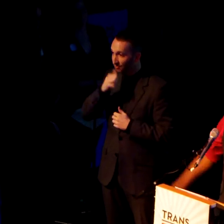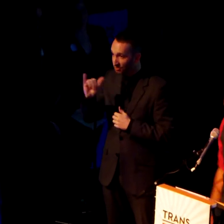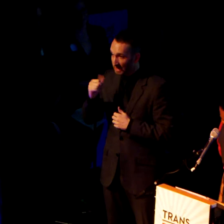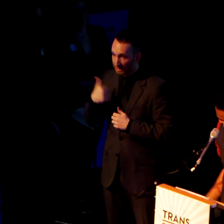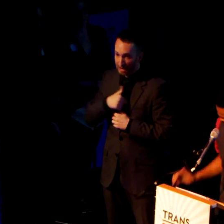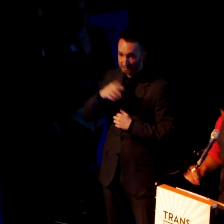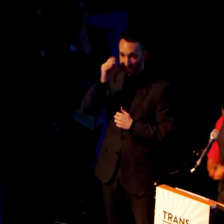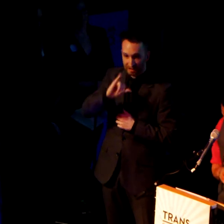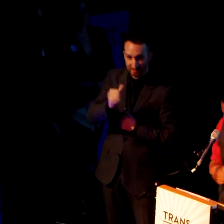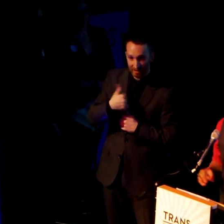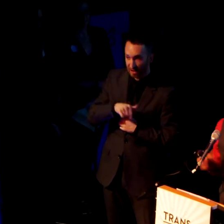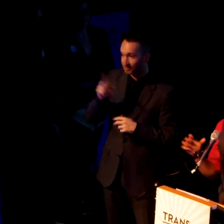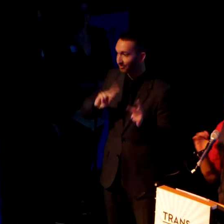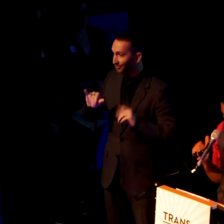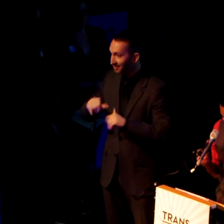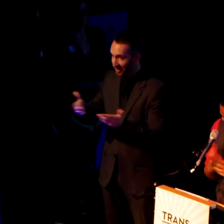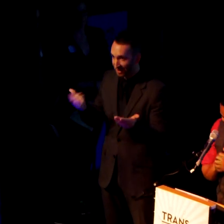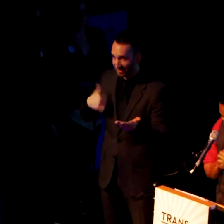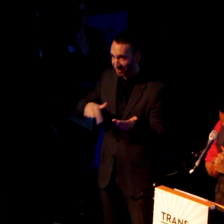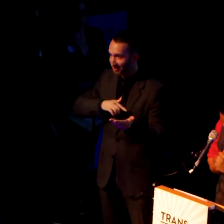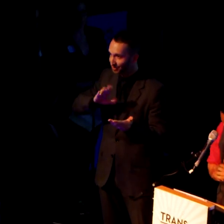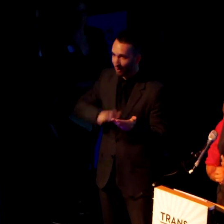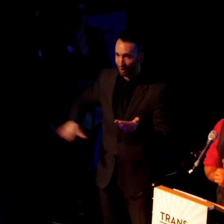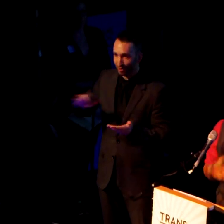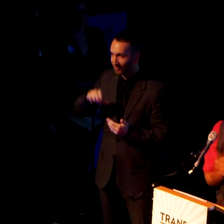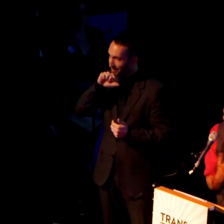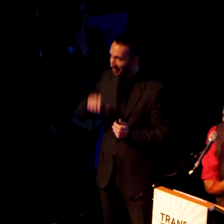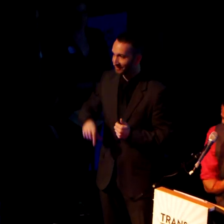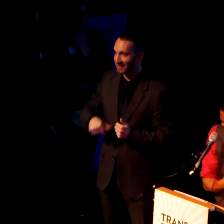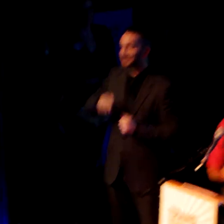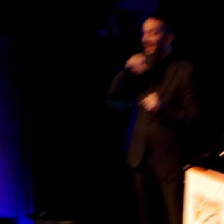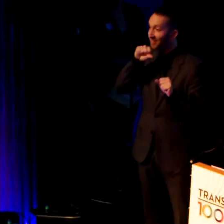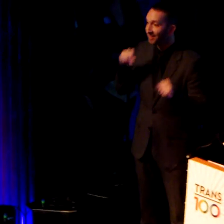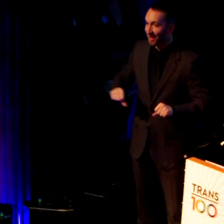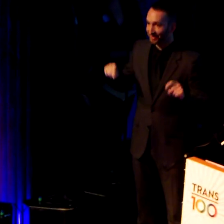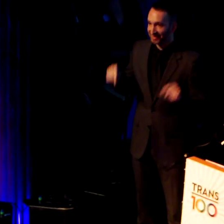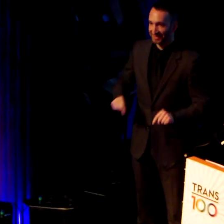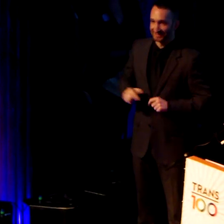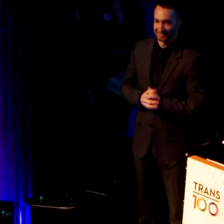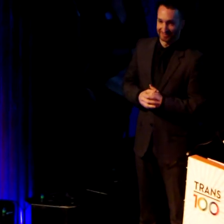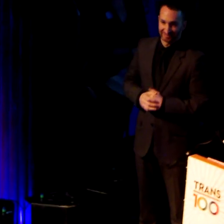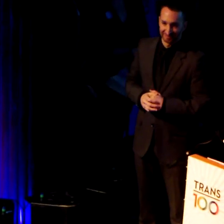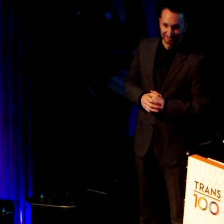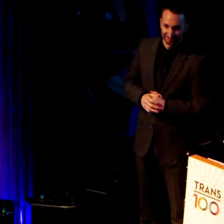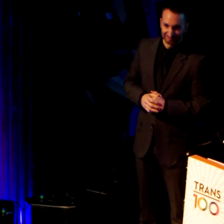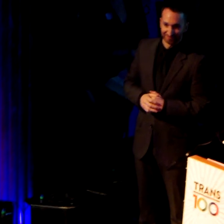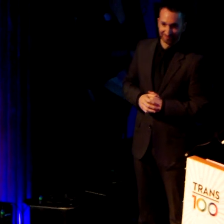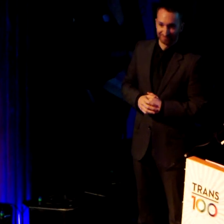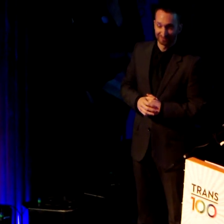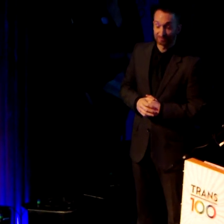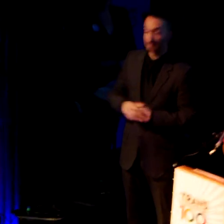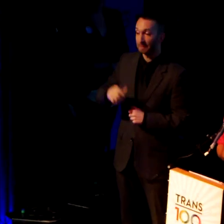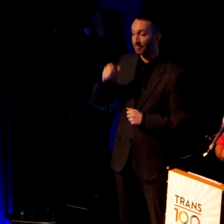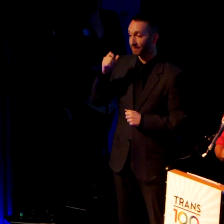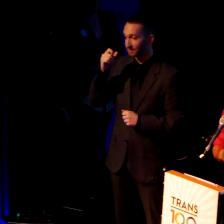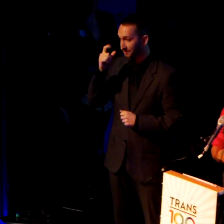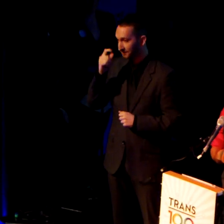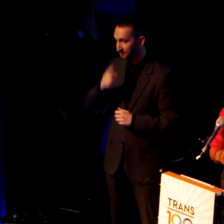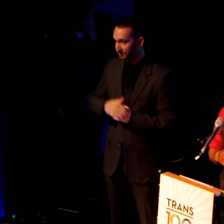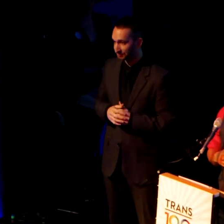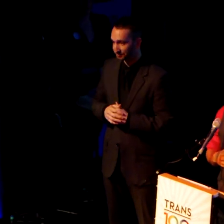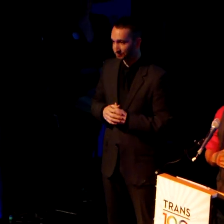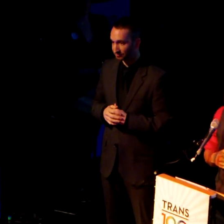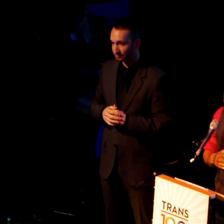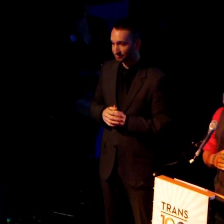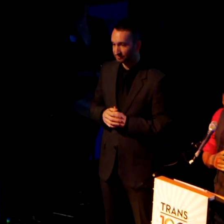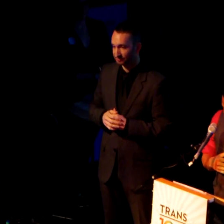us, guys like us, folks like us, all over the place. I'm loving this, I love this. You see,